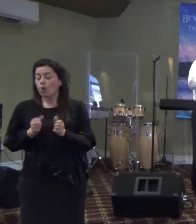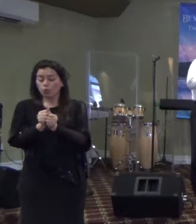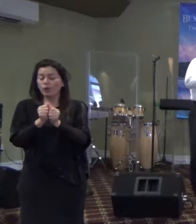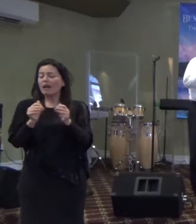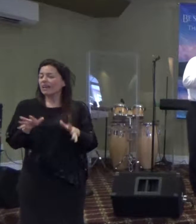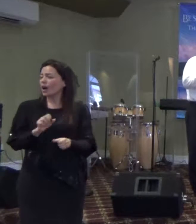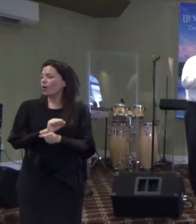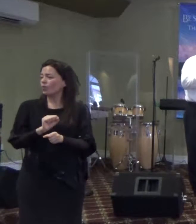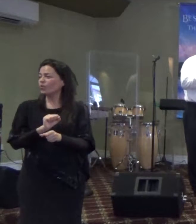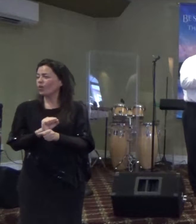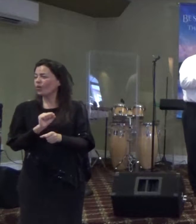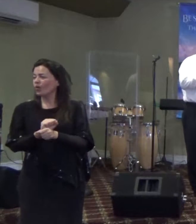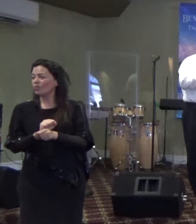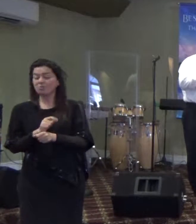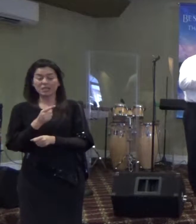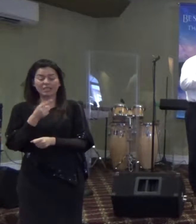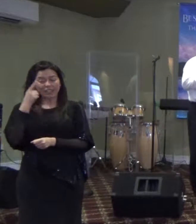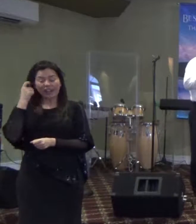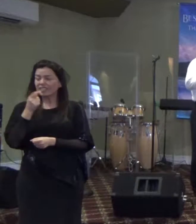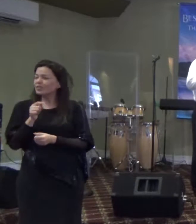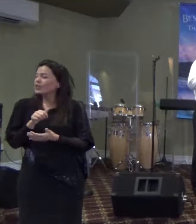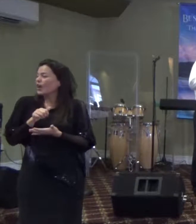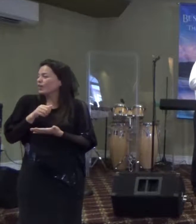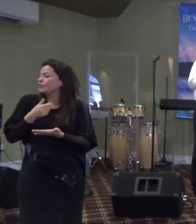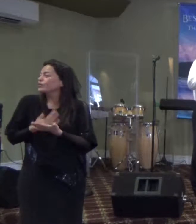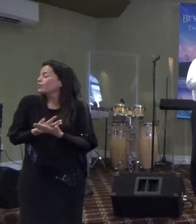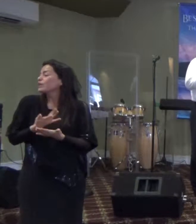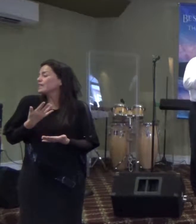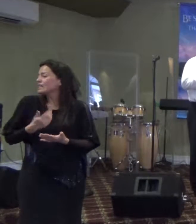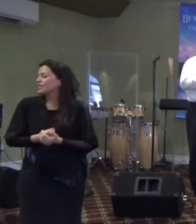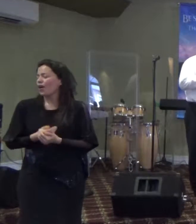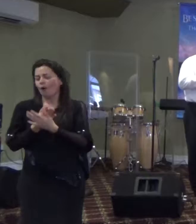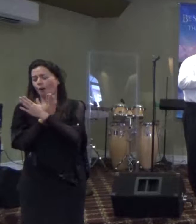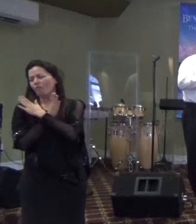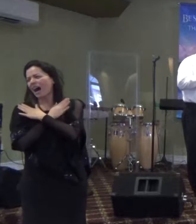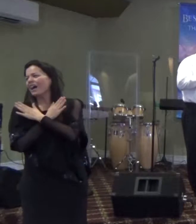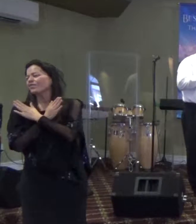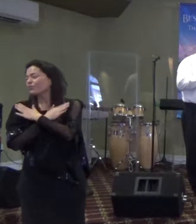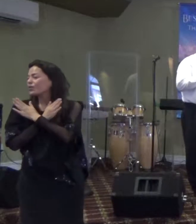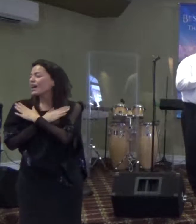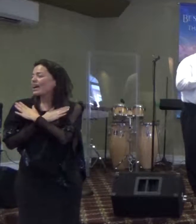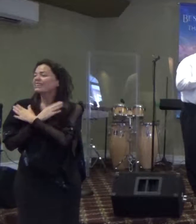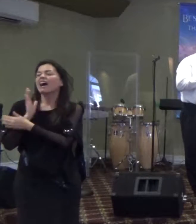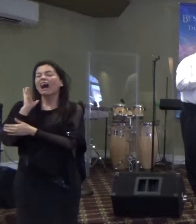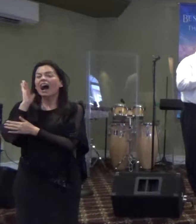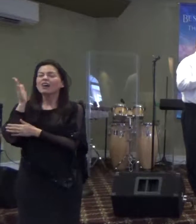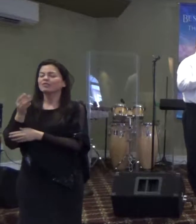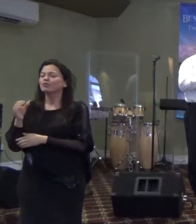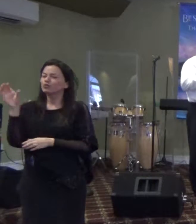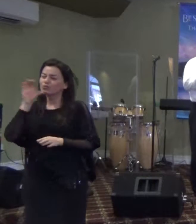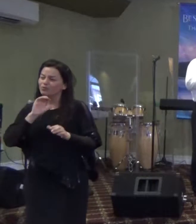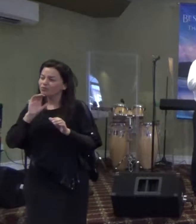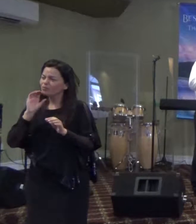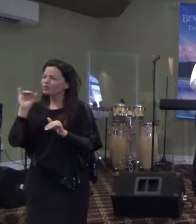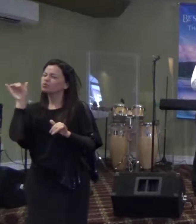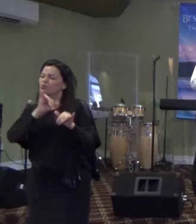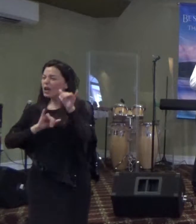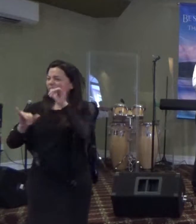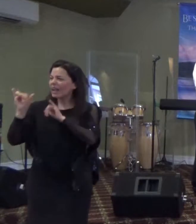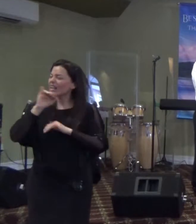sí And then he mismo, tells himself, descansa, rest, come, eat, bebe, drink,